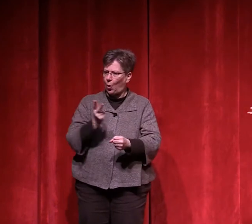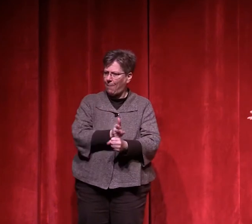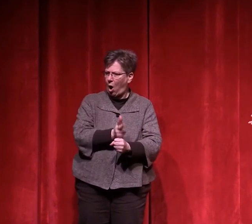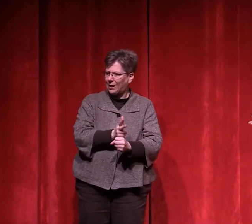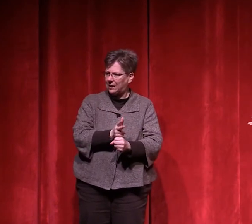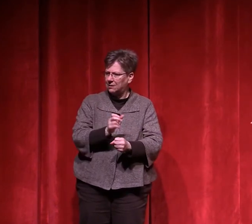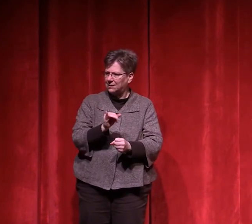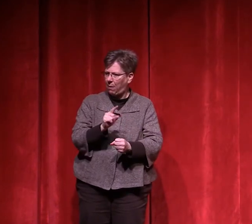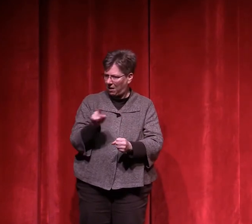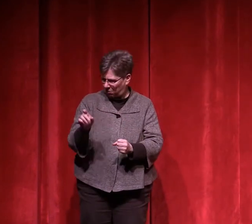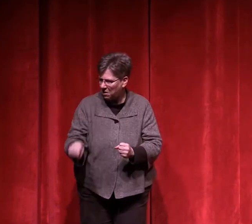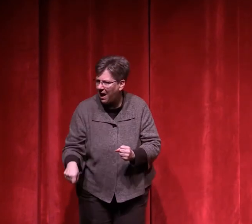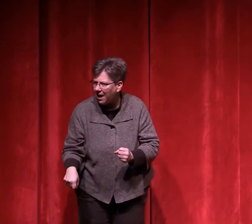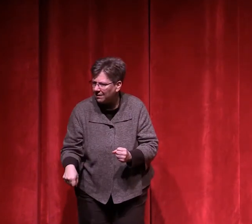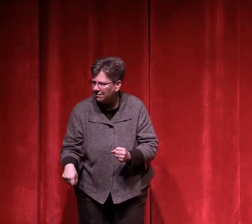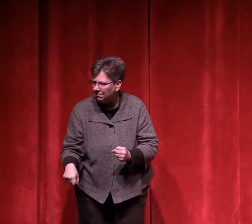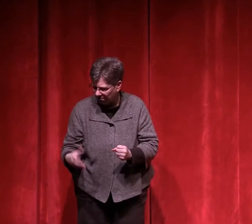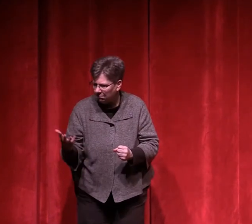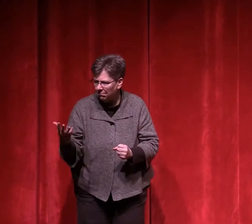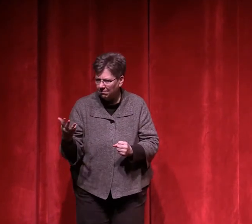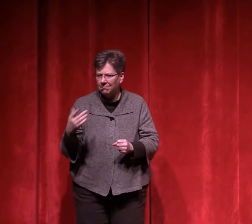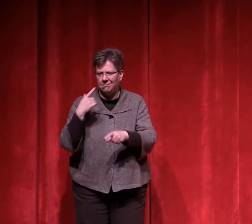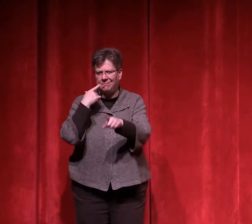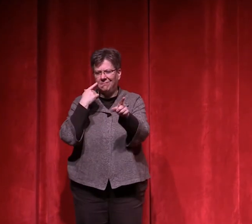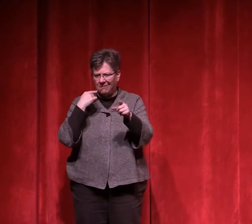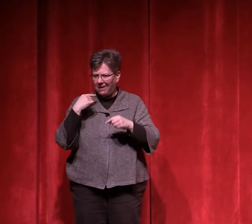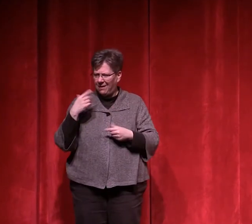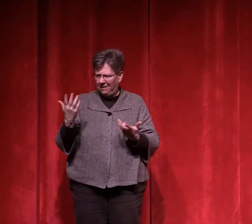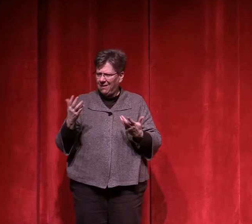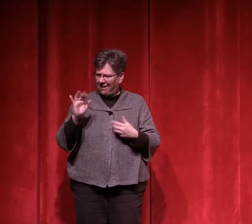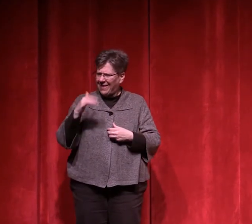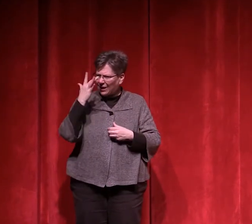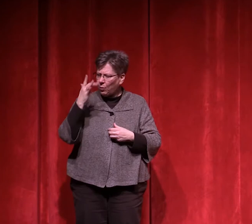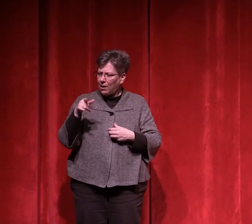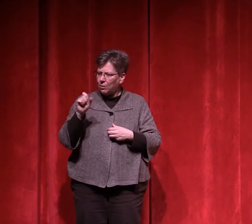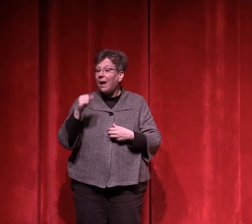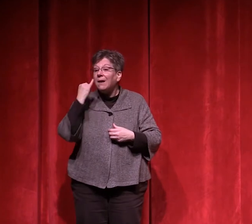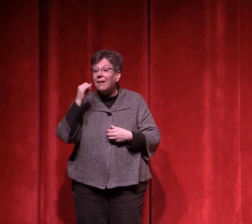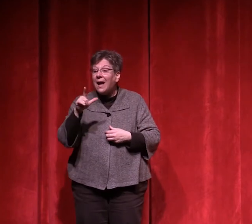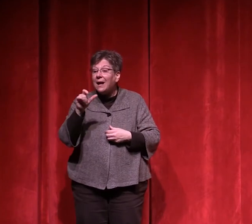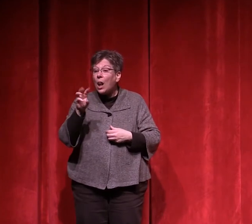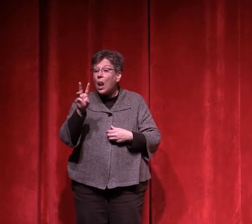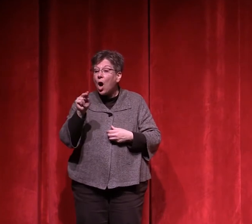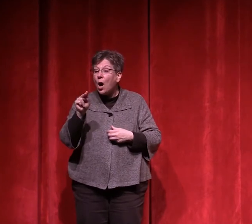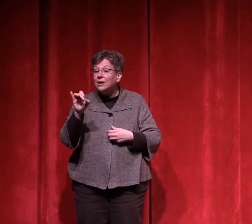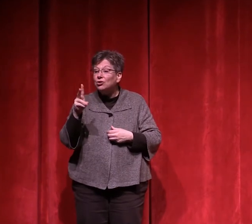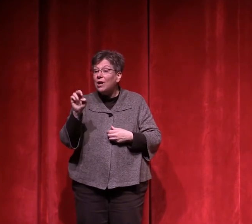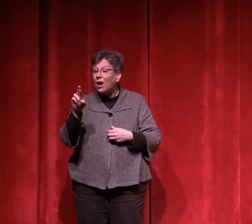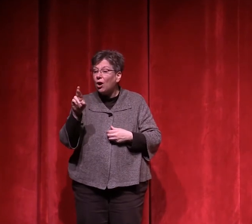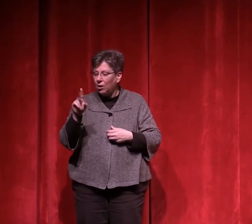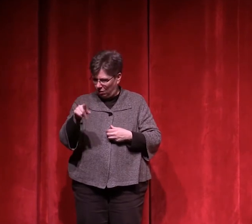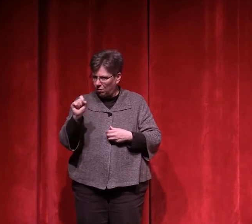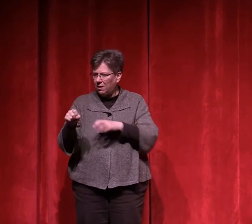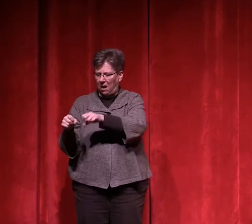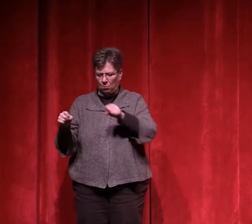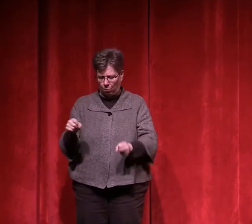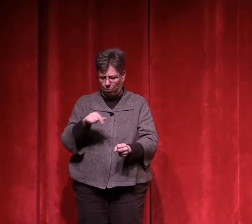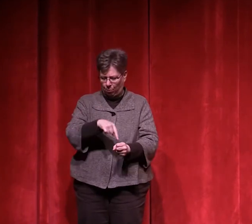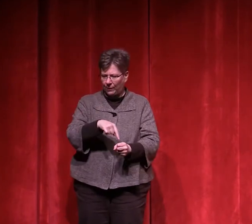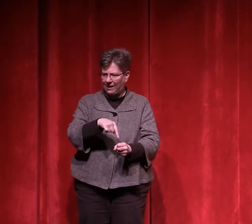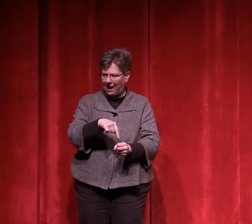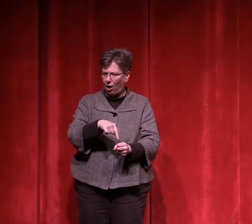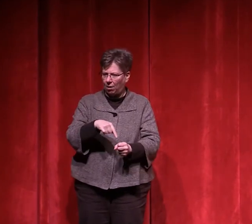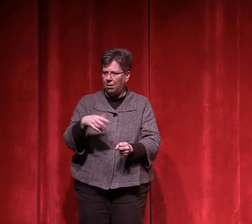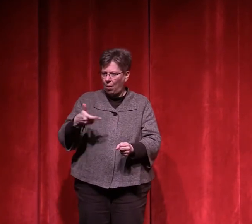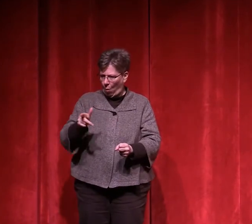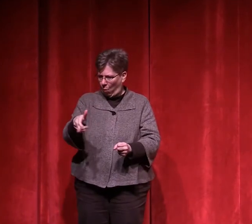I mean, why else does anybody own a lawn chair? right? Hey,